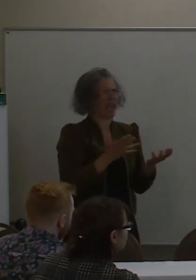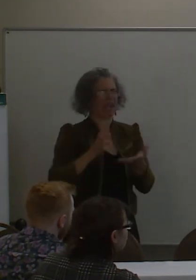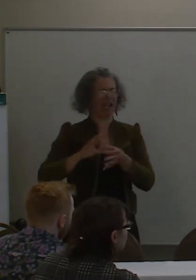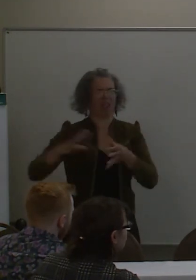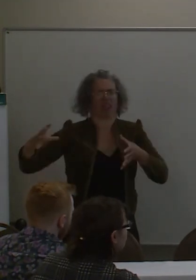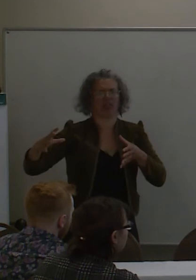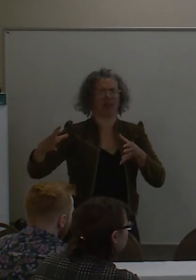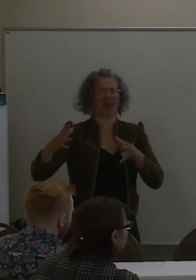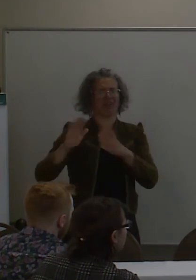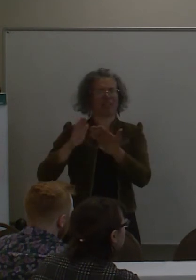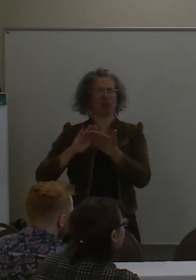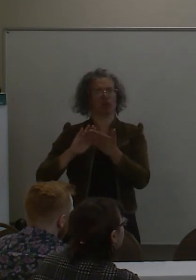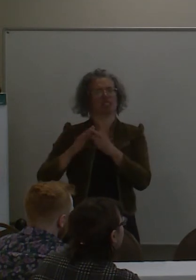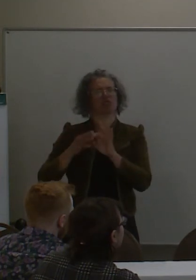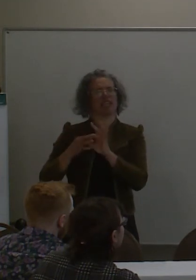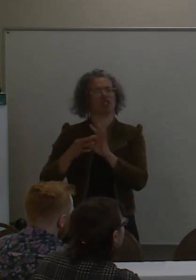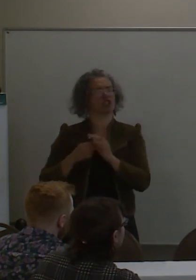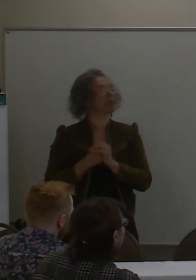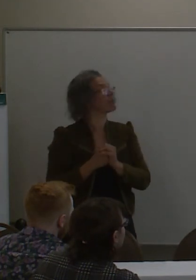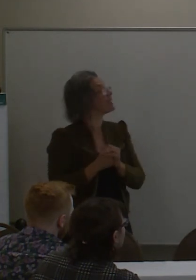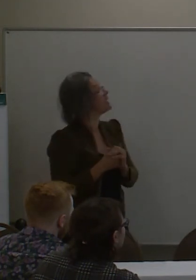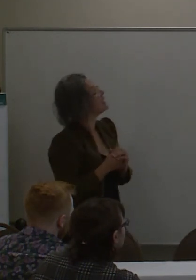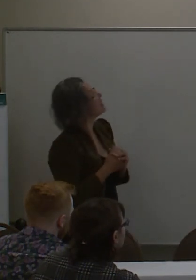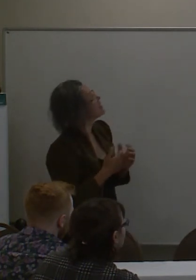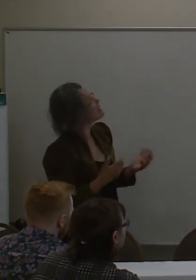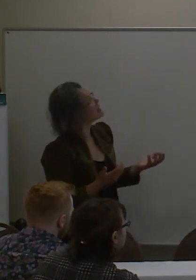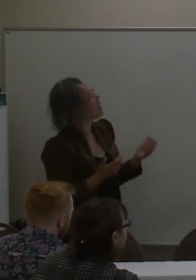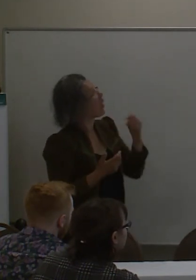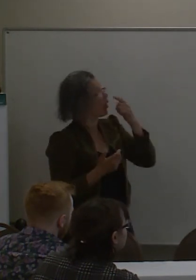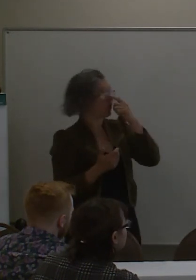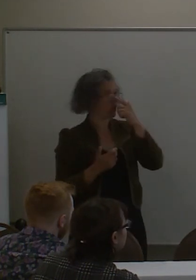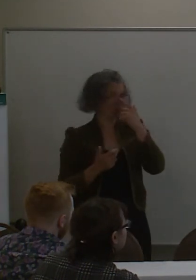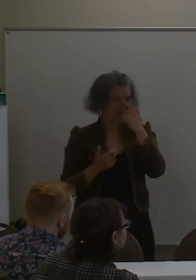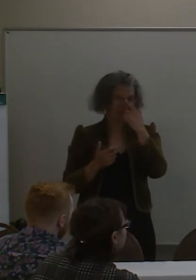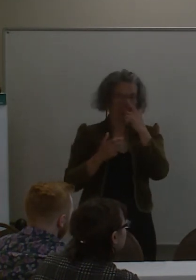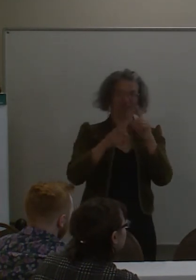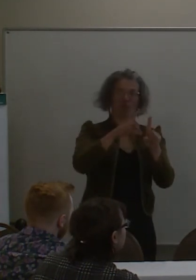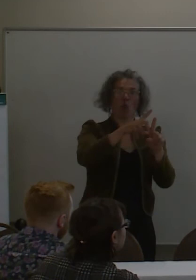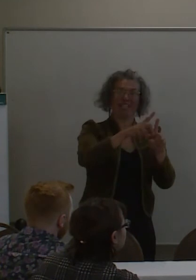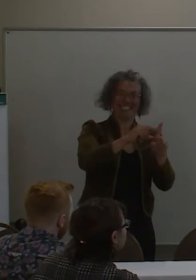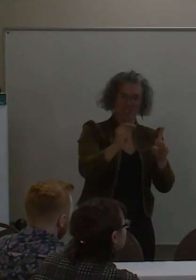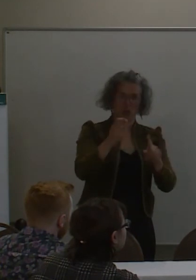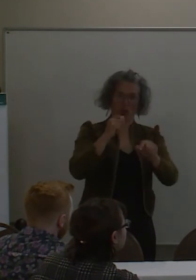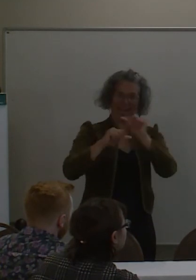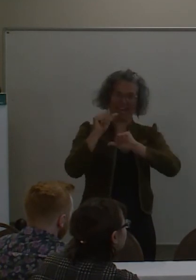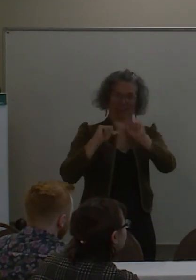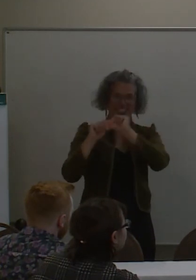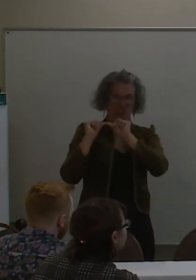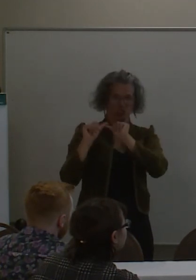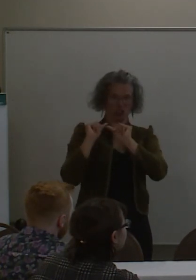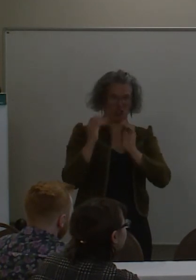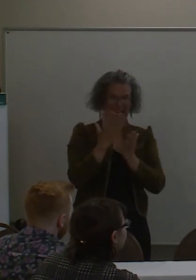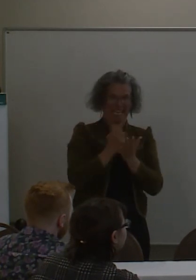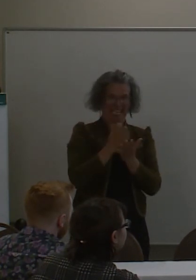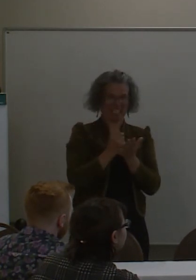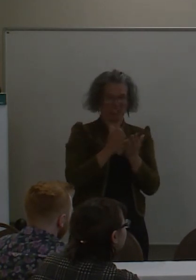relationships. So best practices for weeding digital heritage collections. Yeah, we're making them right now. A